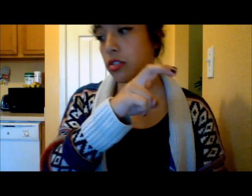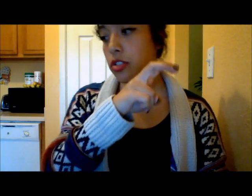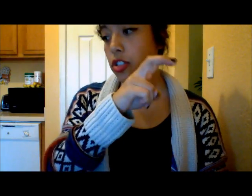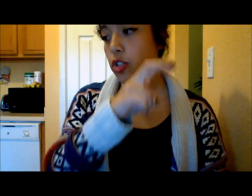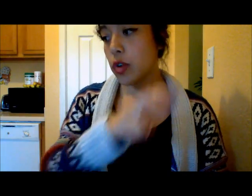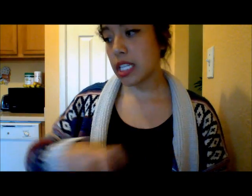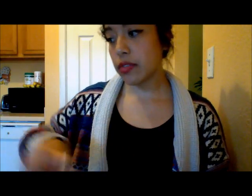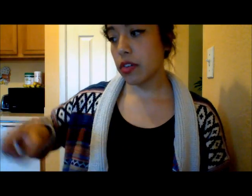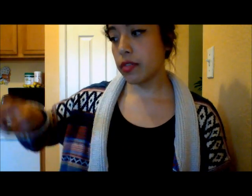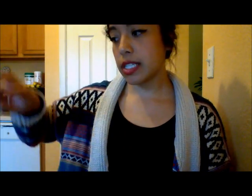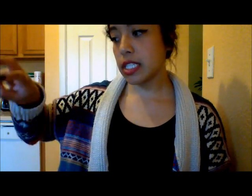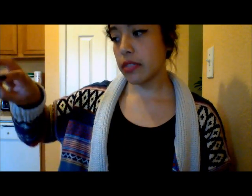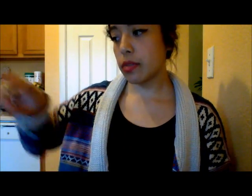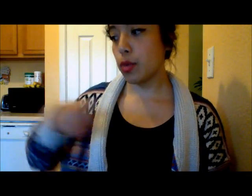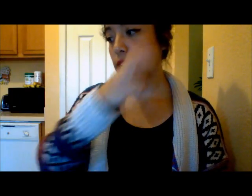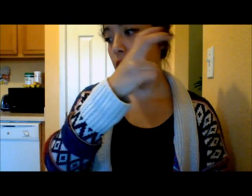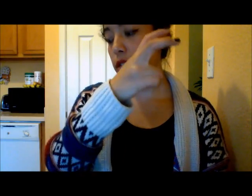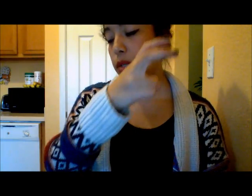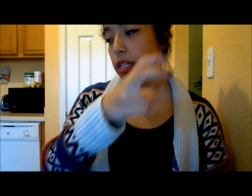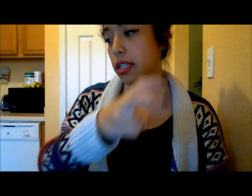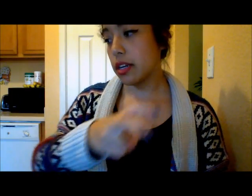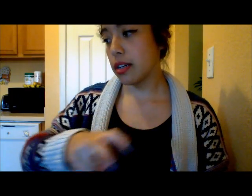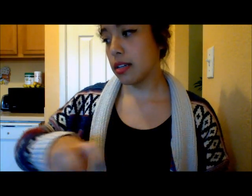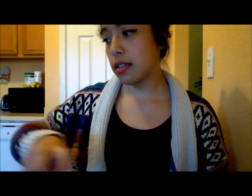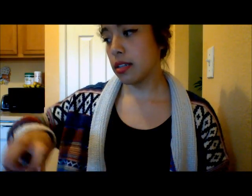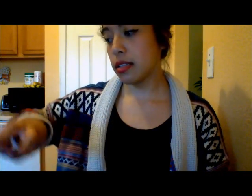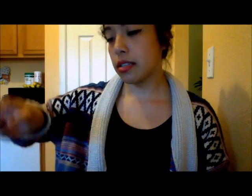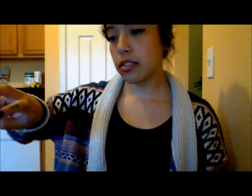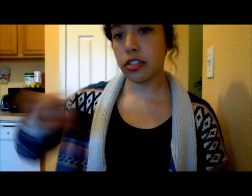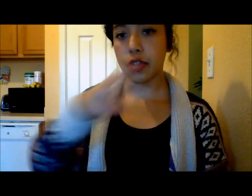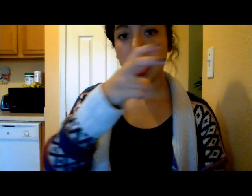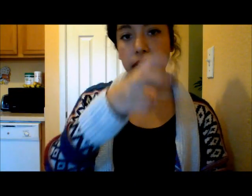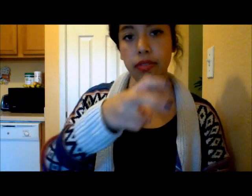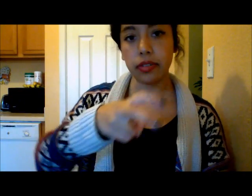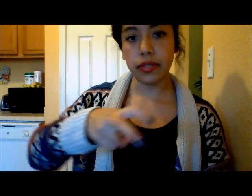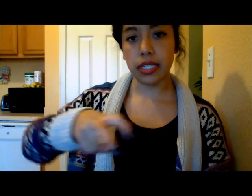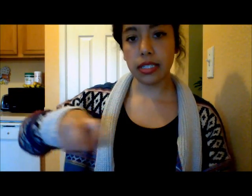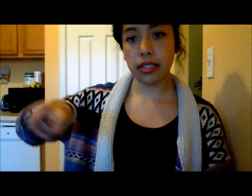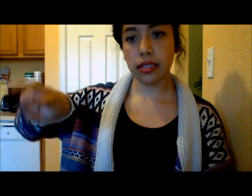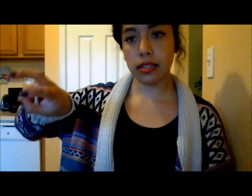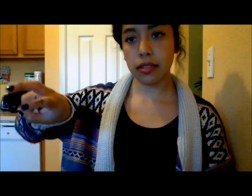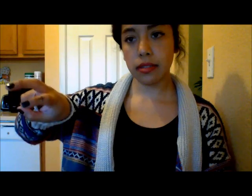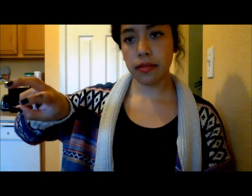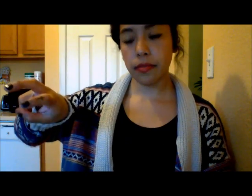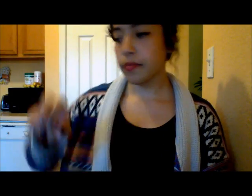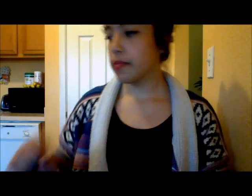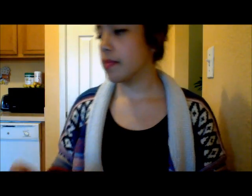To transfer funds from one account to another. To transfer funds.